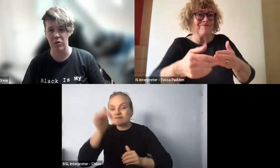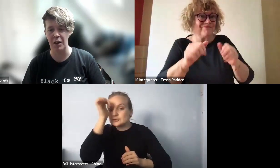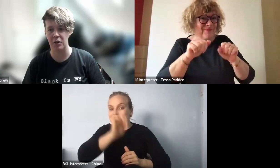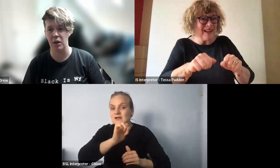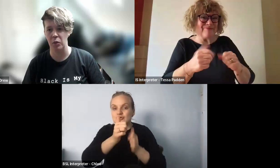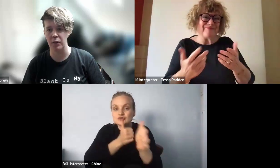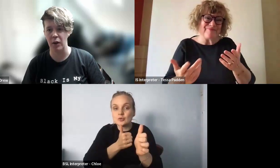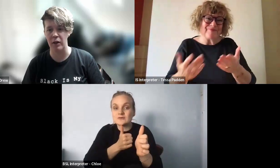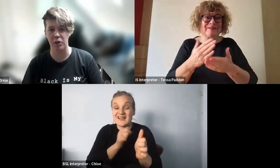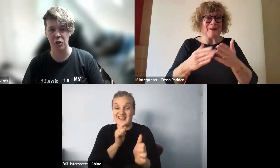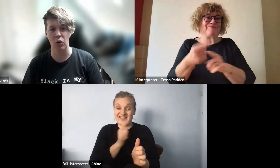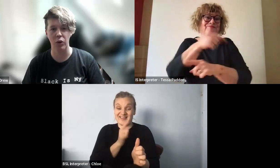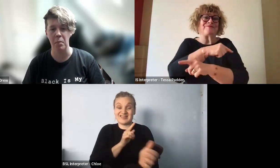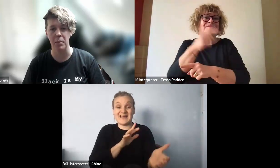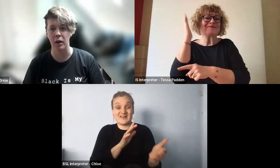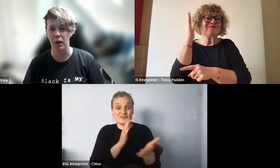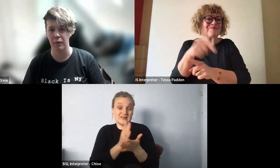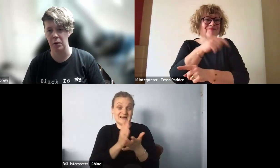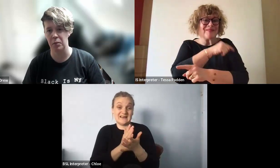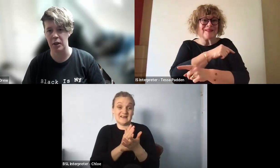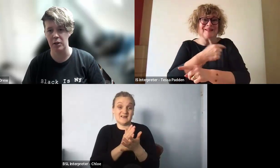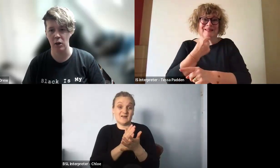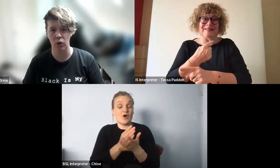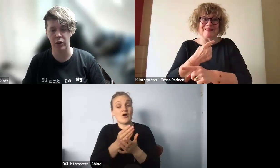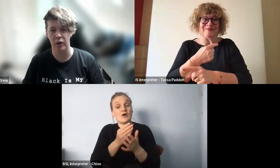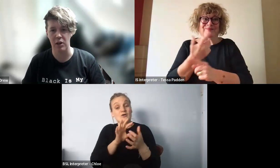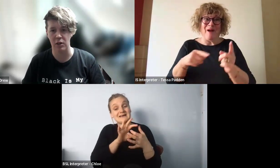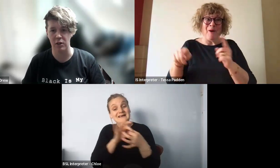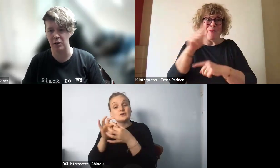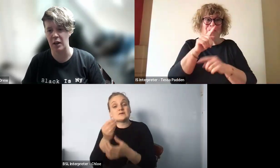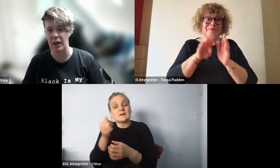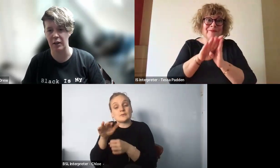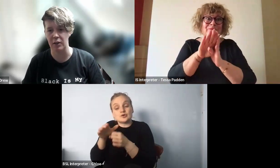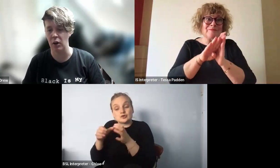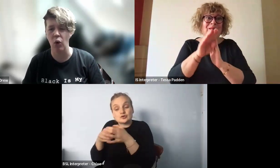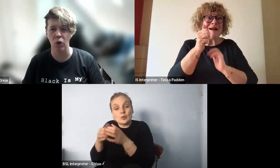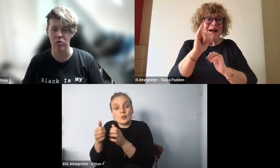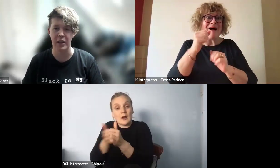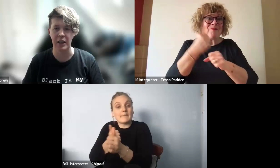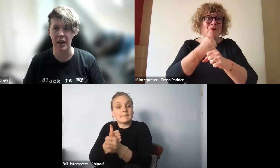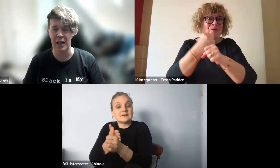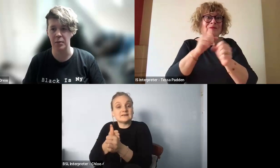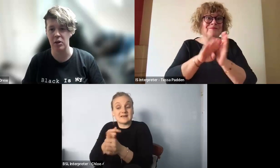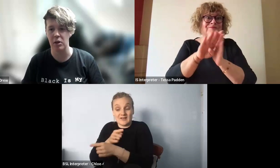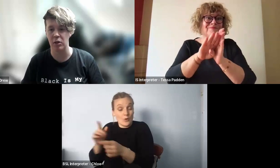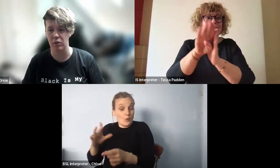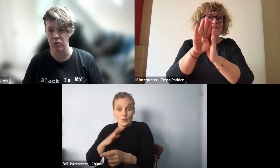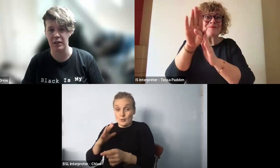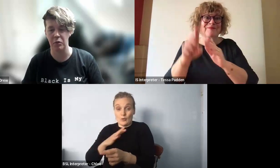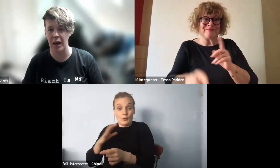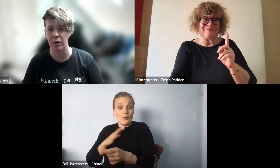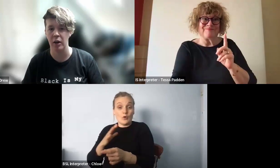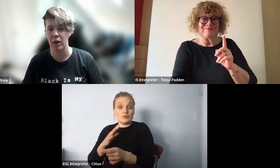still rest with a very small number of companies, organizations, and state actors that are already in a position